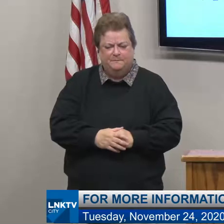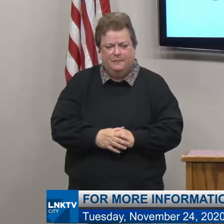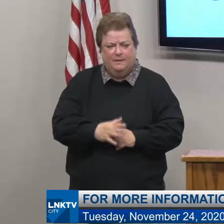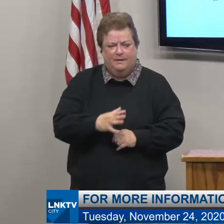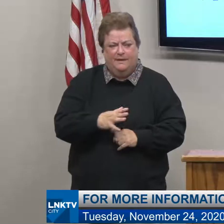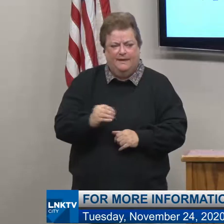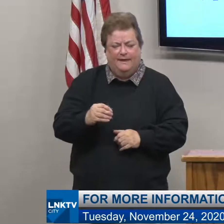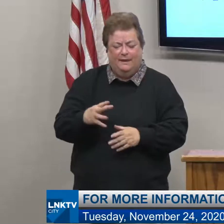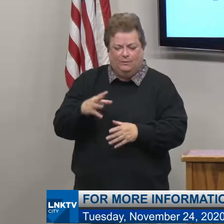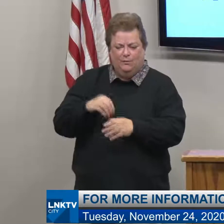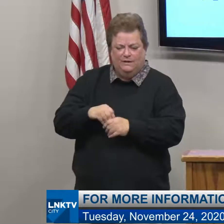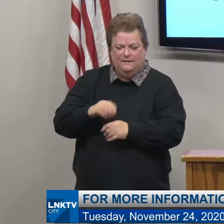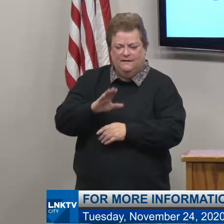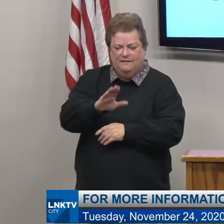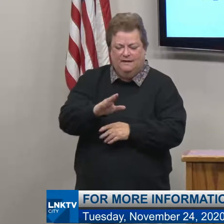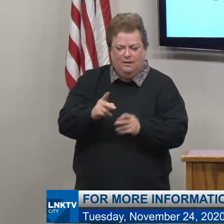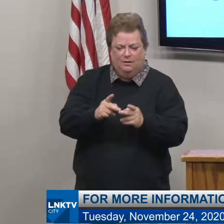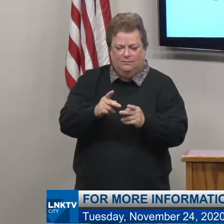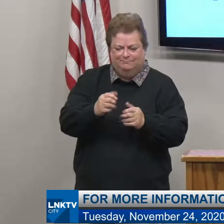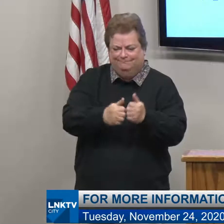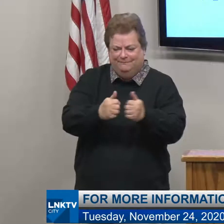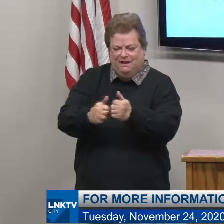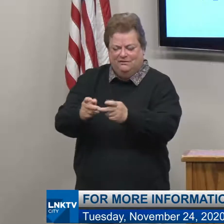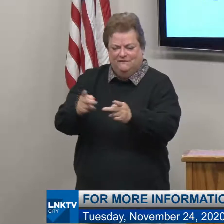within their facilities.